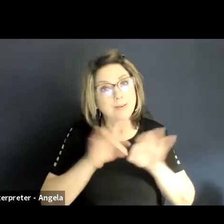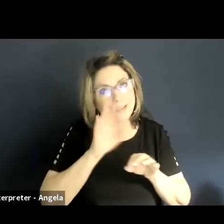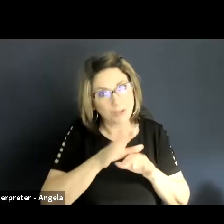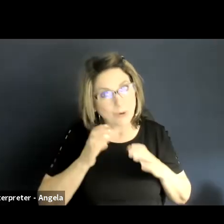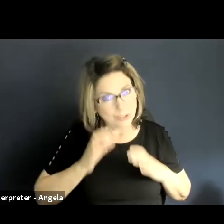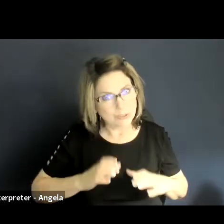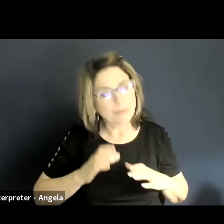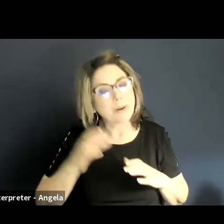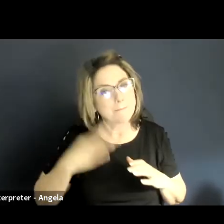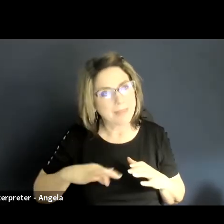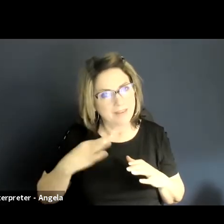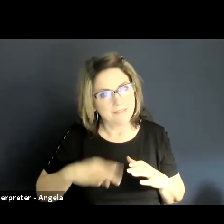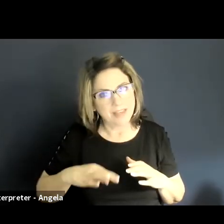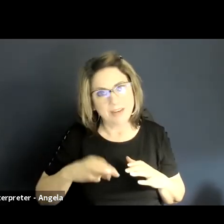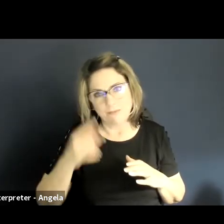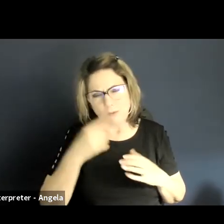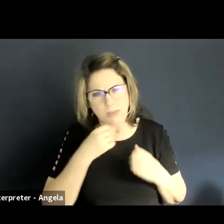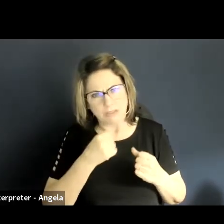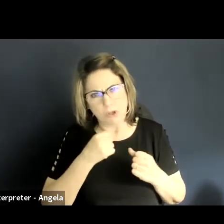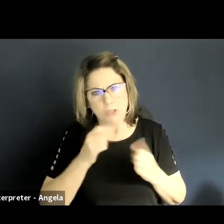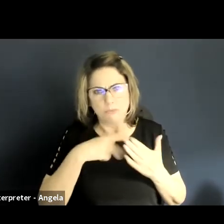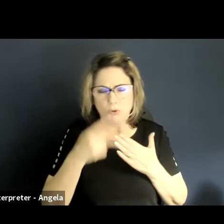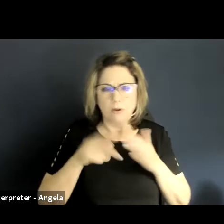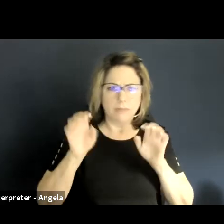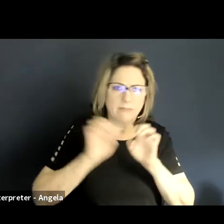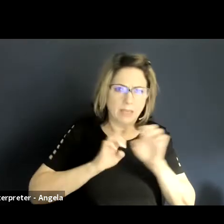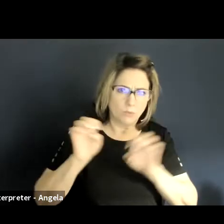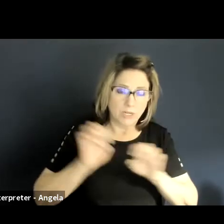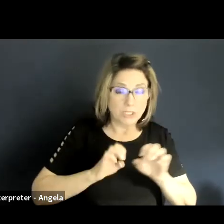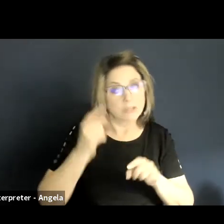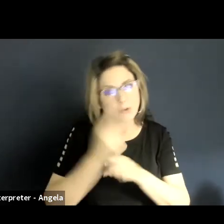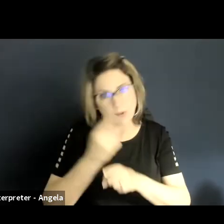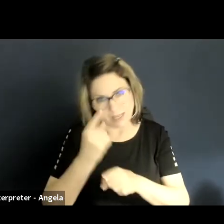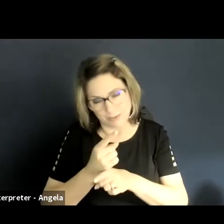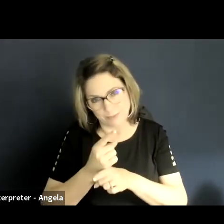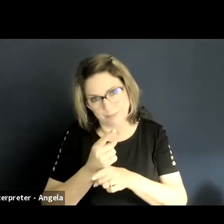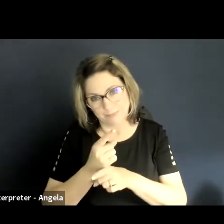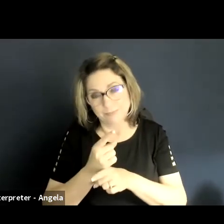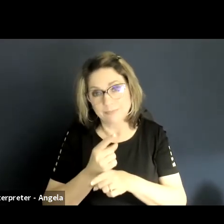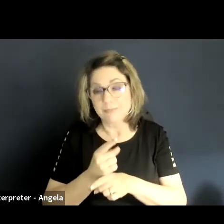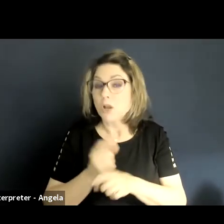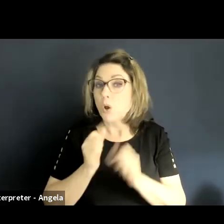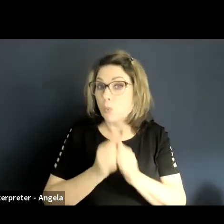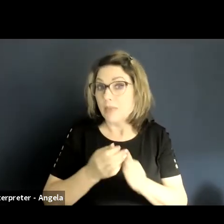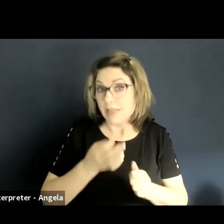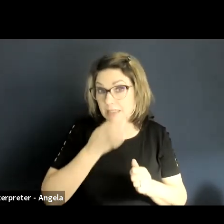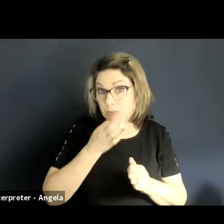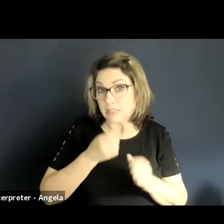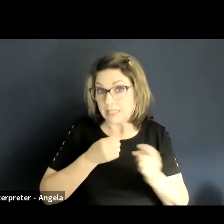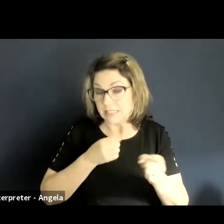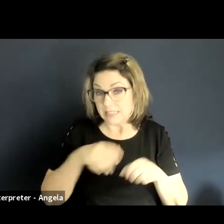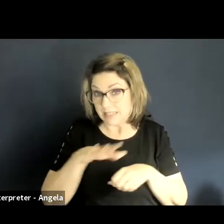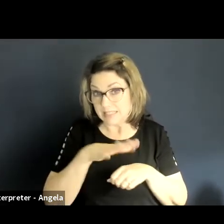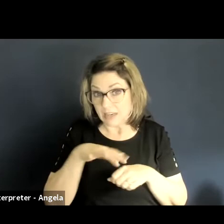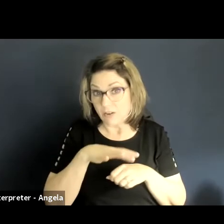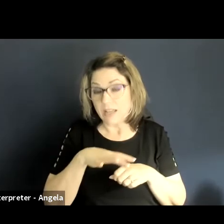truly benefit from the solid program evaluation done on a regular basis. That said, those of you with expertise in this area can go as deep into